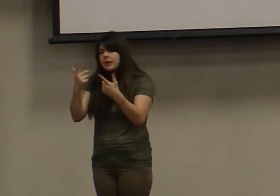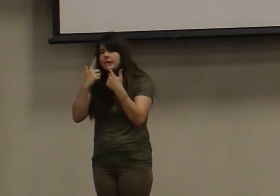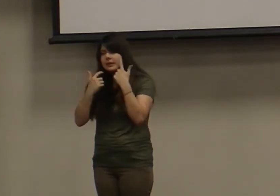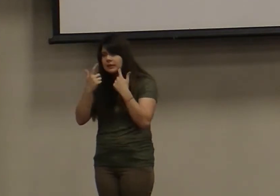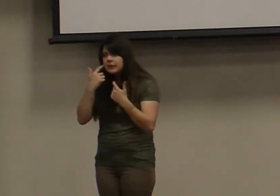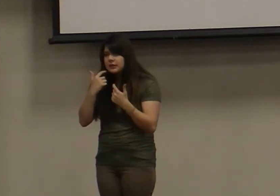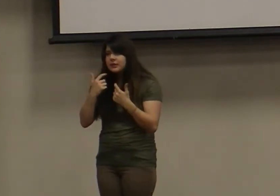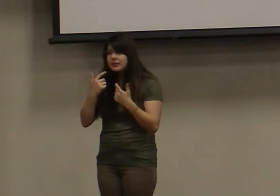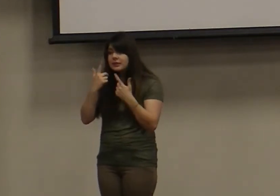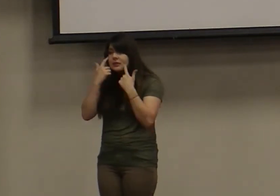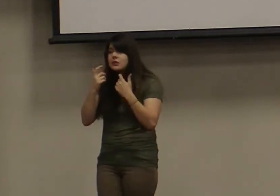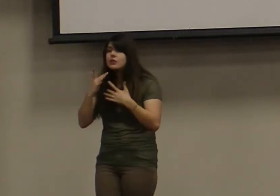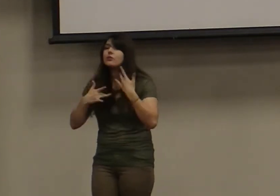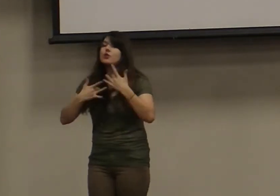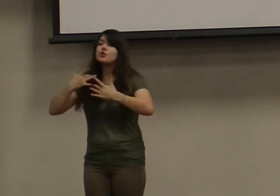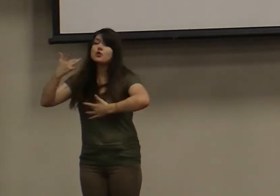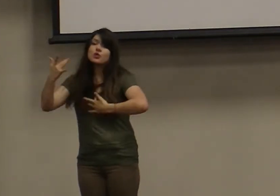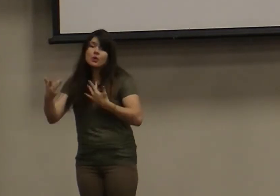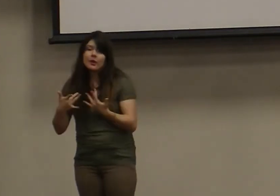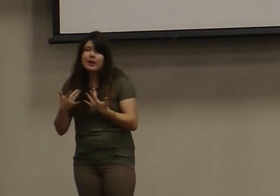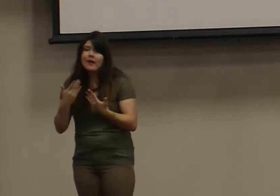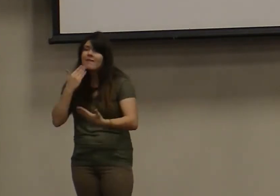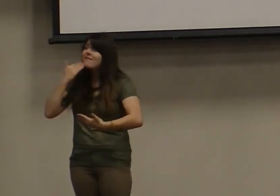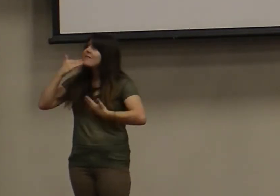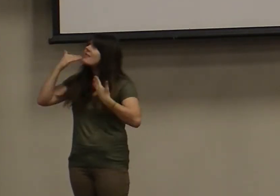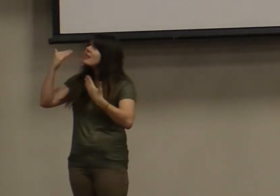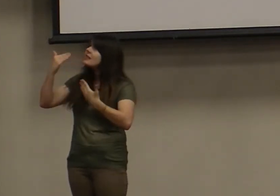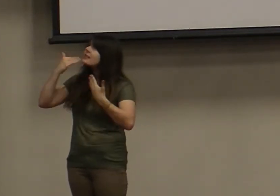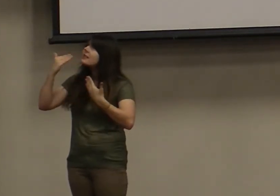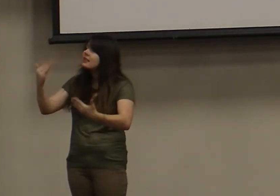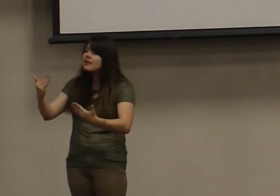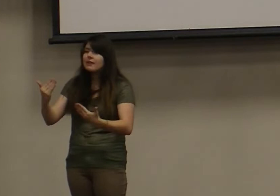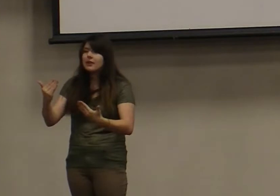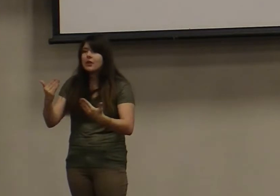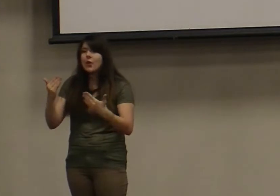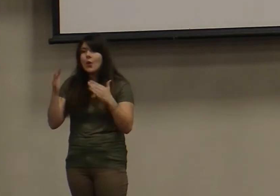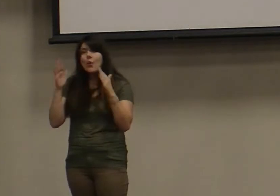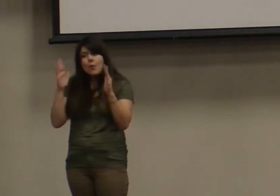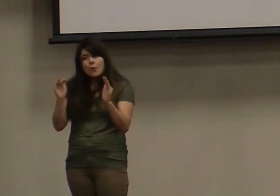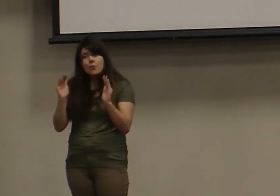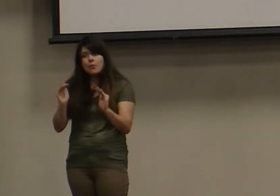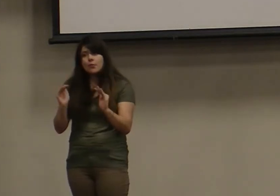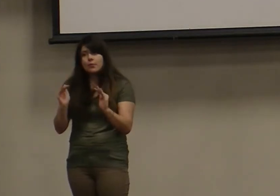joy. Tears of thanksgiving. Tears of hope.